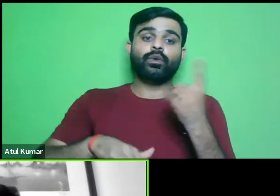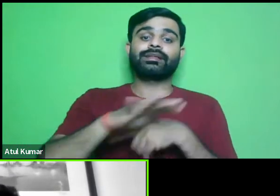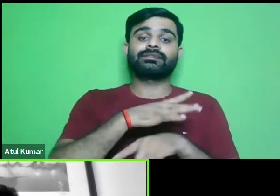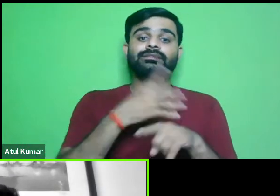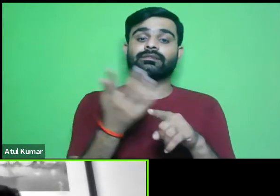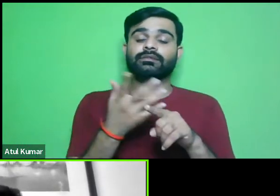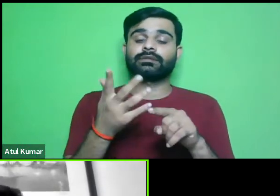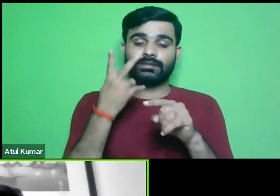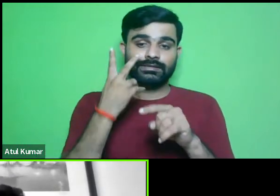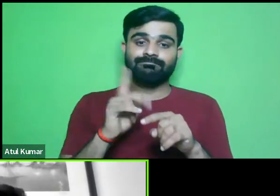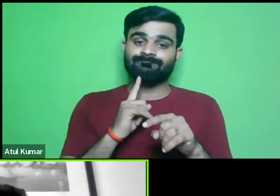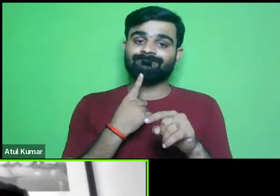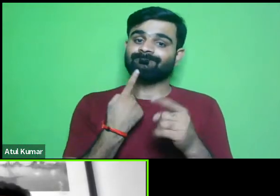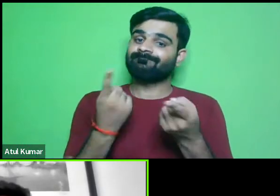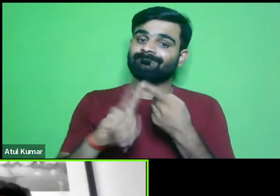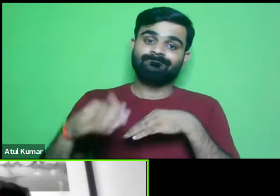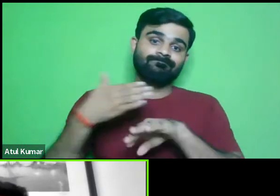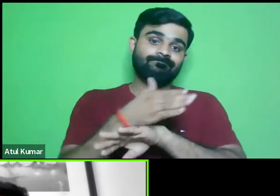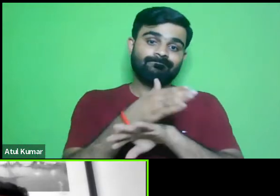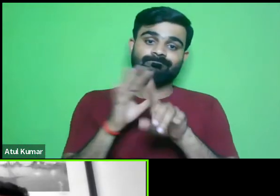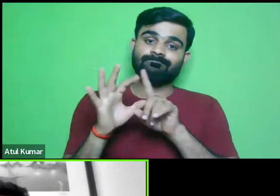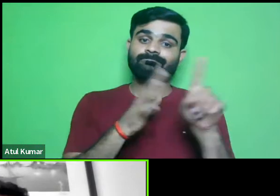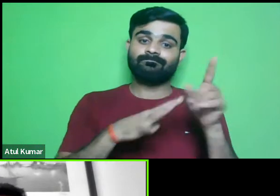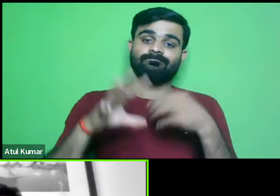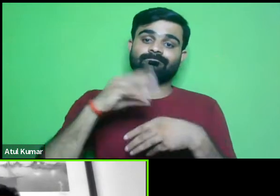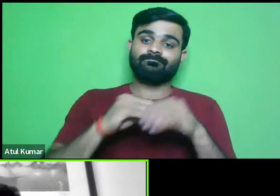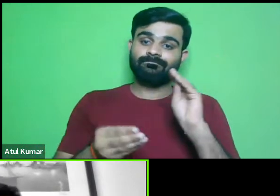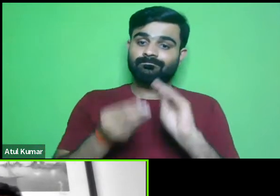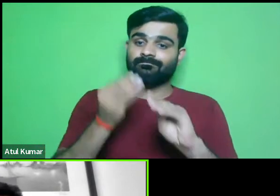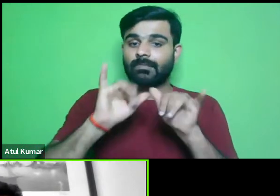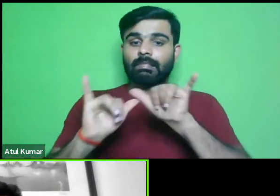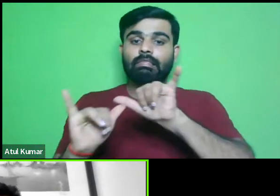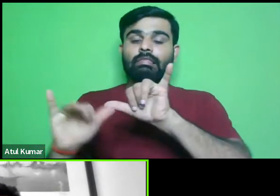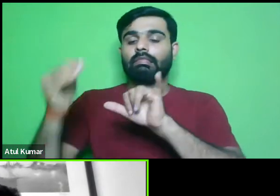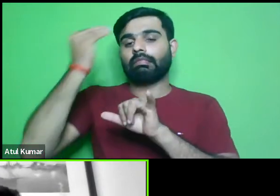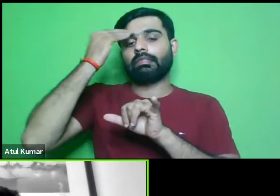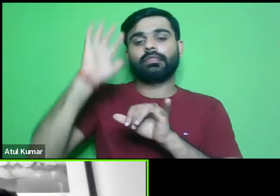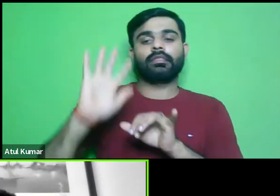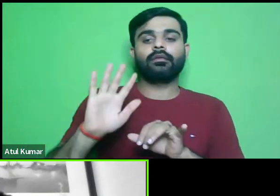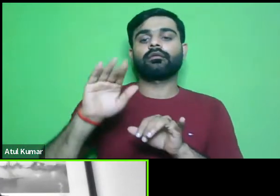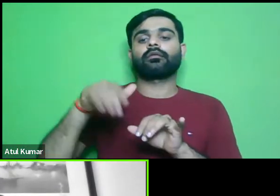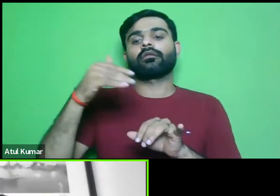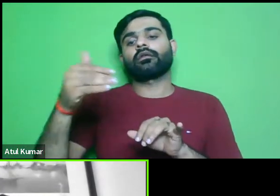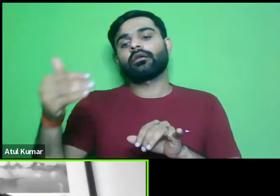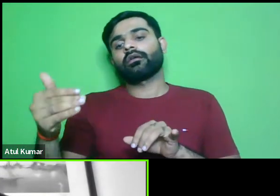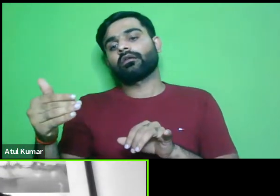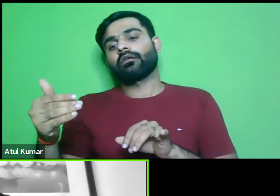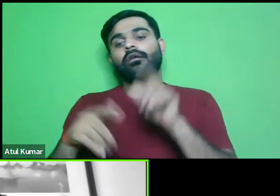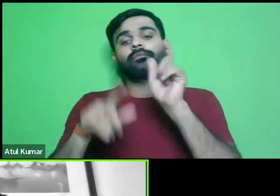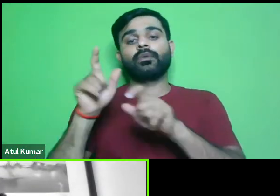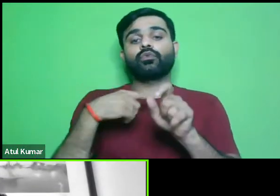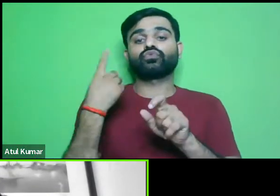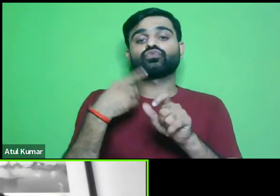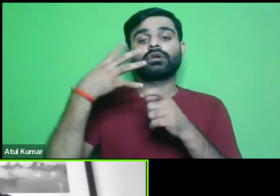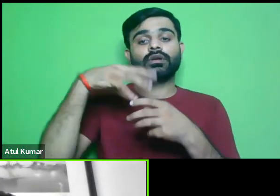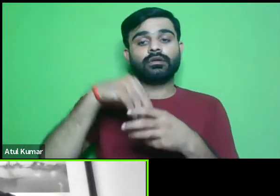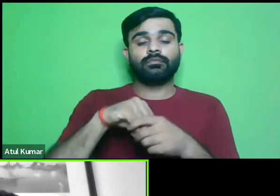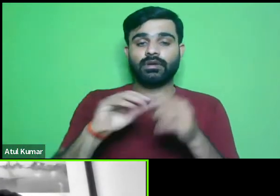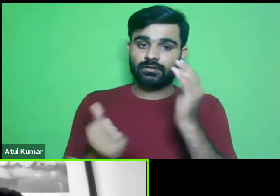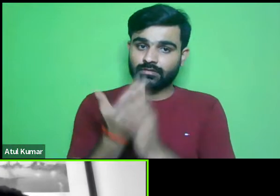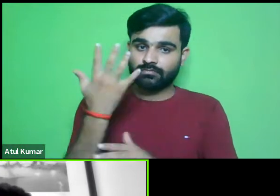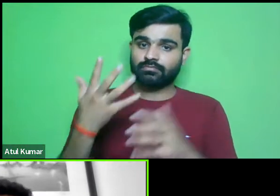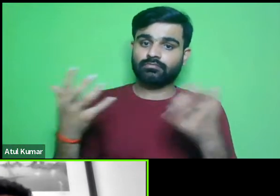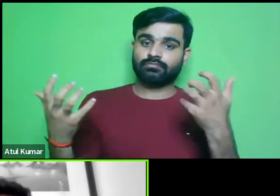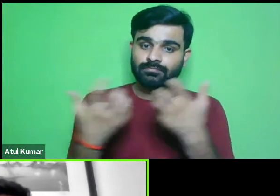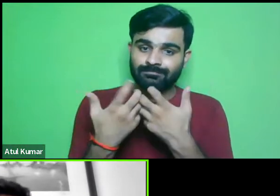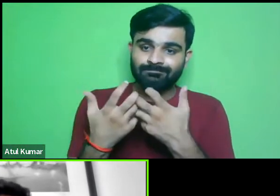very serious harms occurring, and we simply will have no way of just knowing them, right? And that othering of the people who have been, in a way,